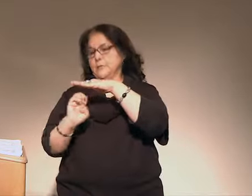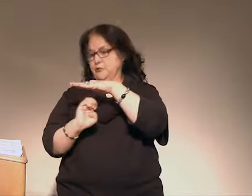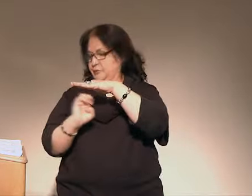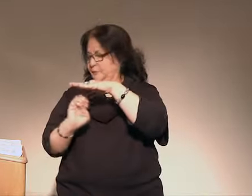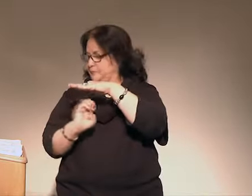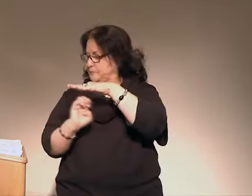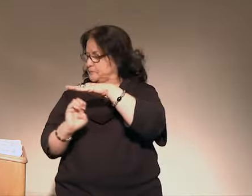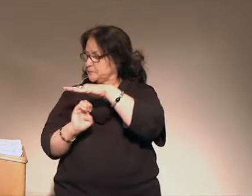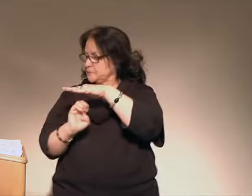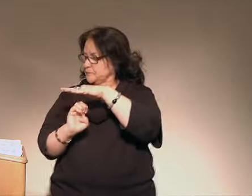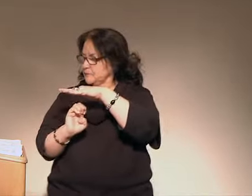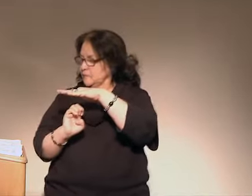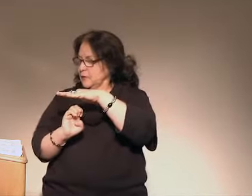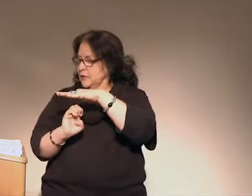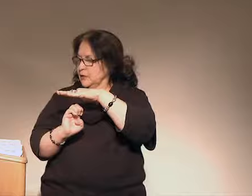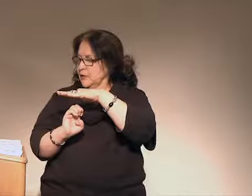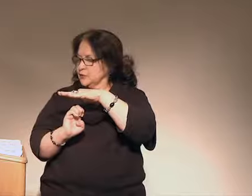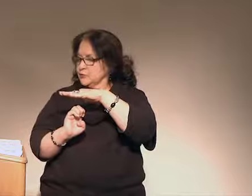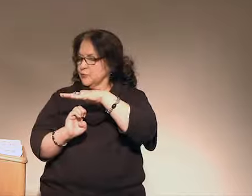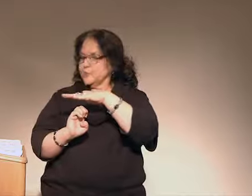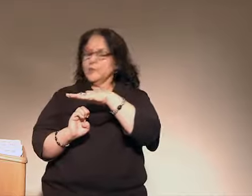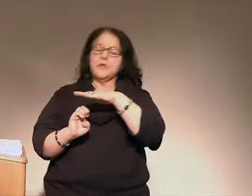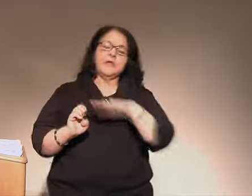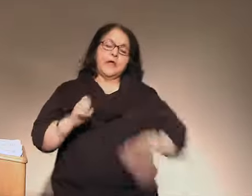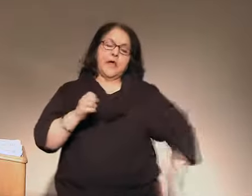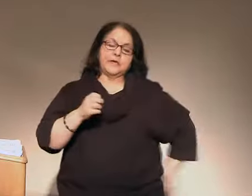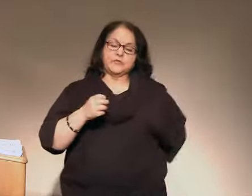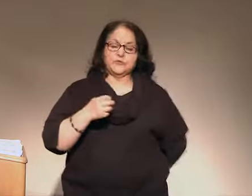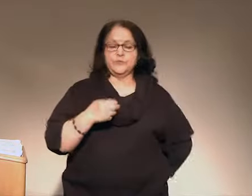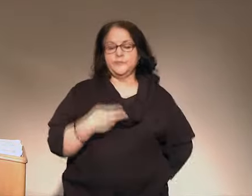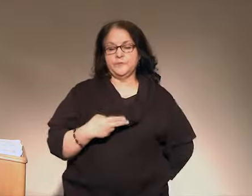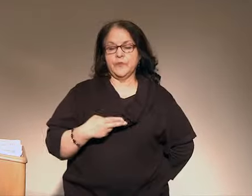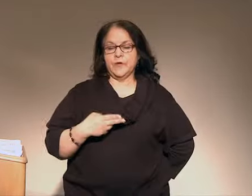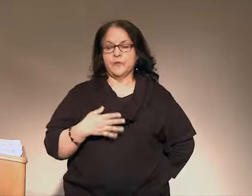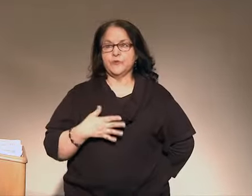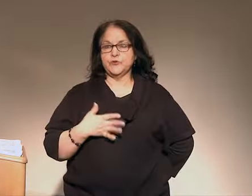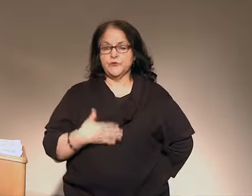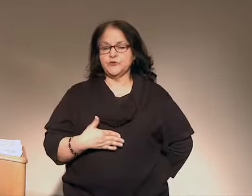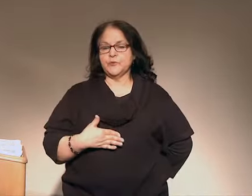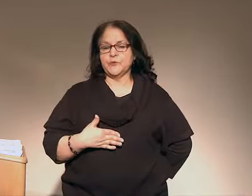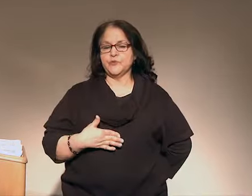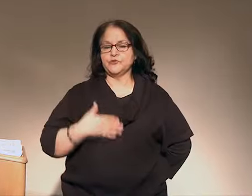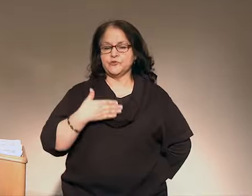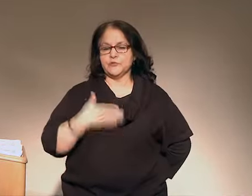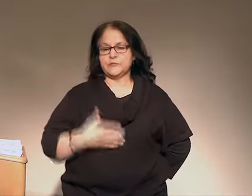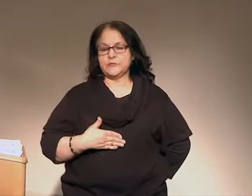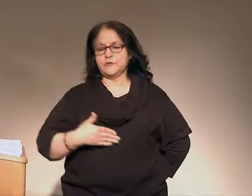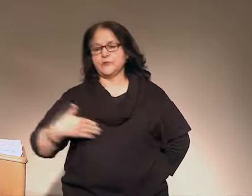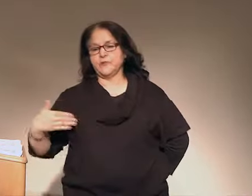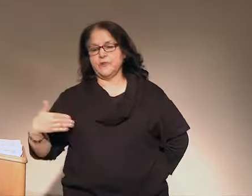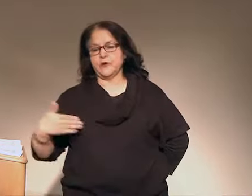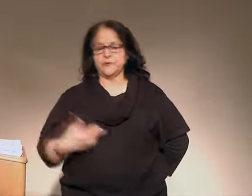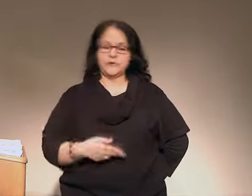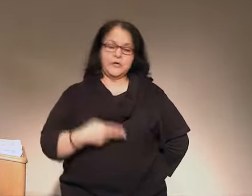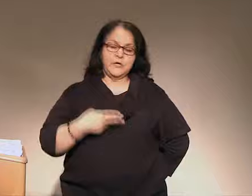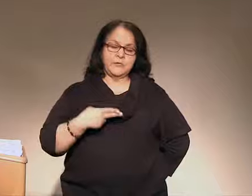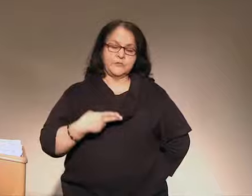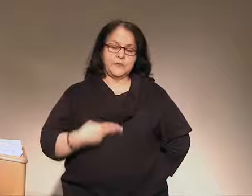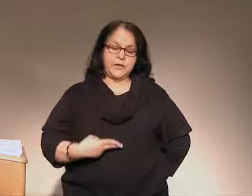elementary. Next row, high school. When you finger spell words, you start at the center and move outward. This would be an